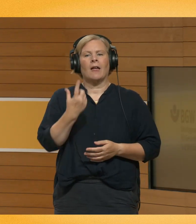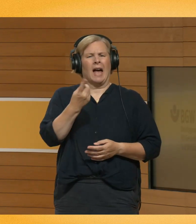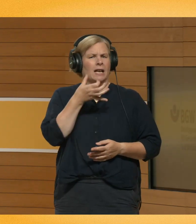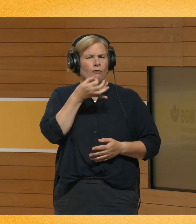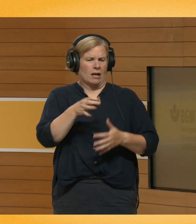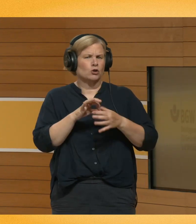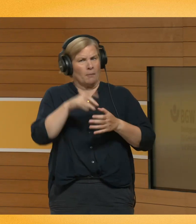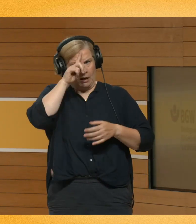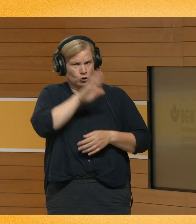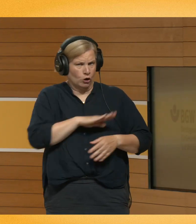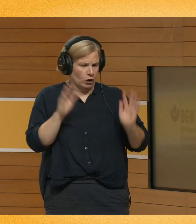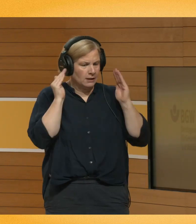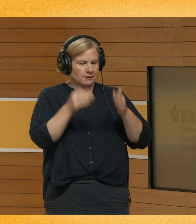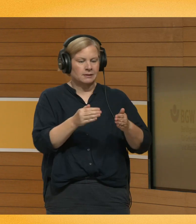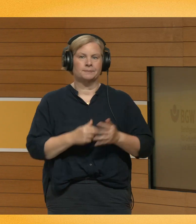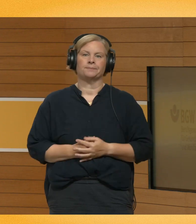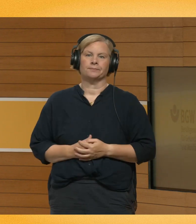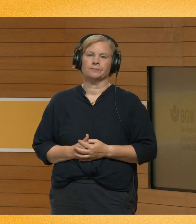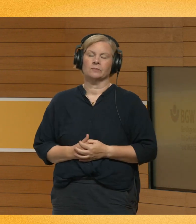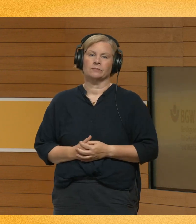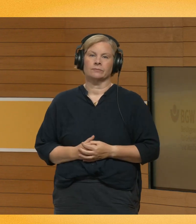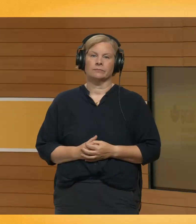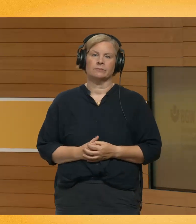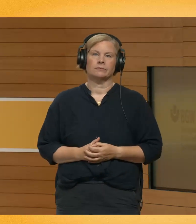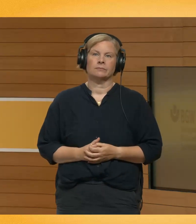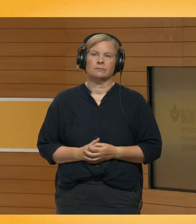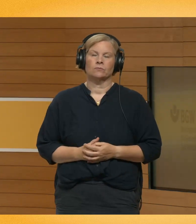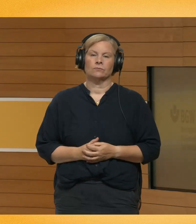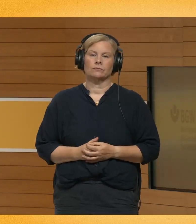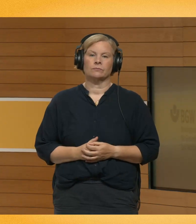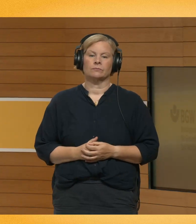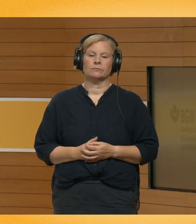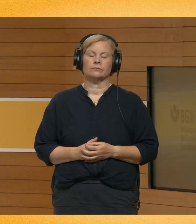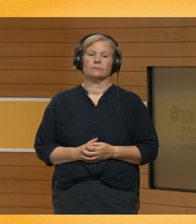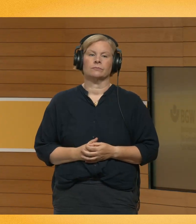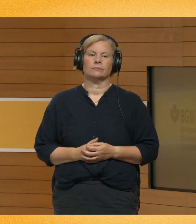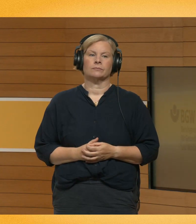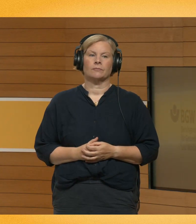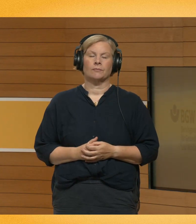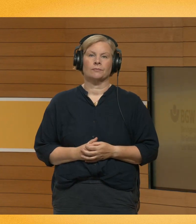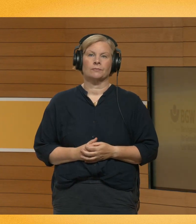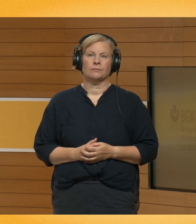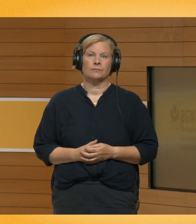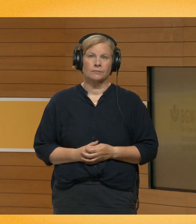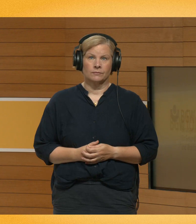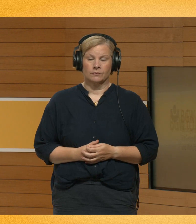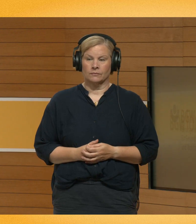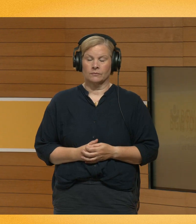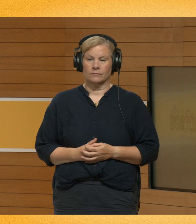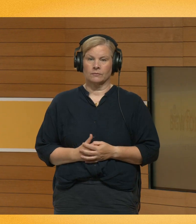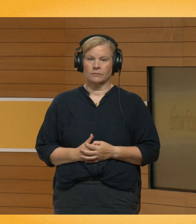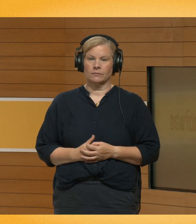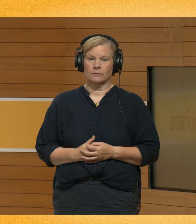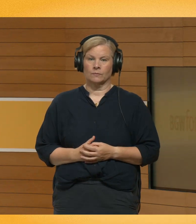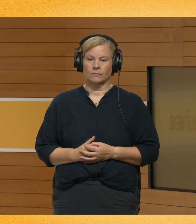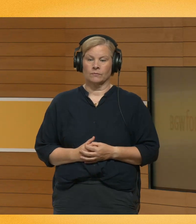for the international audience or someone online, there is a big reform coming up for the hospital systems in